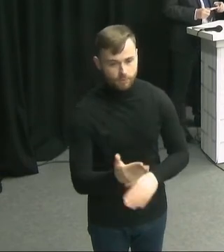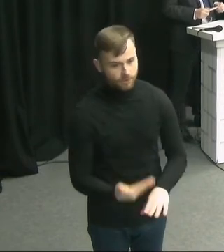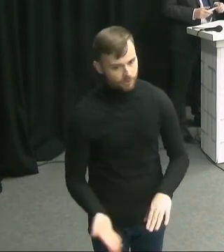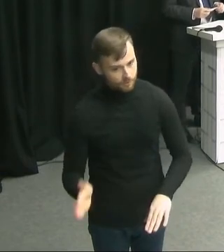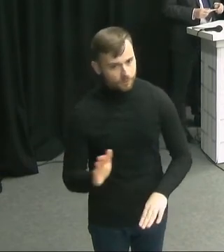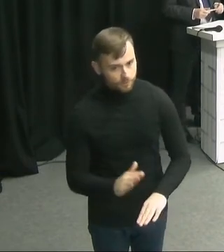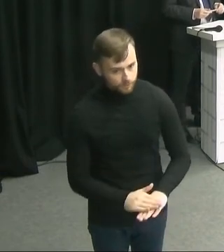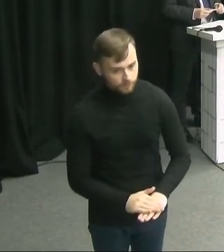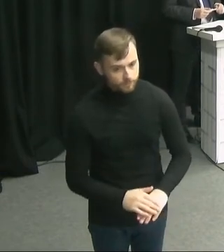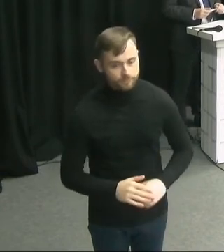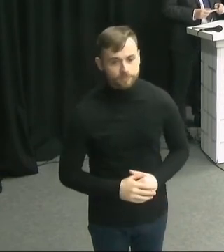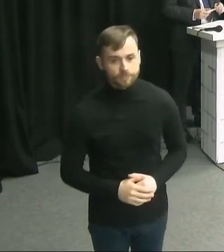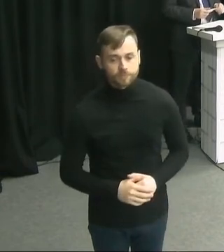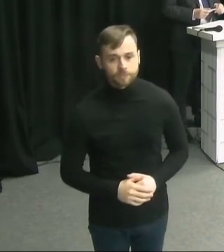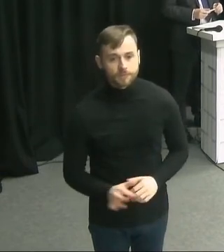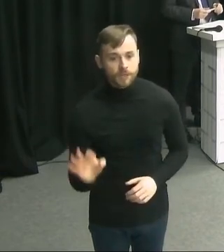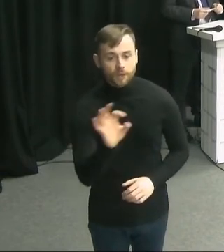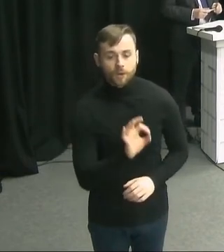Comment by Professor Zhukauskas.